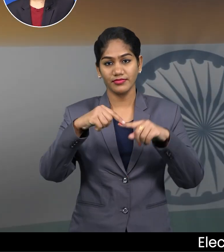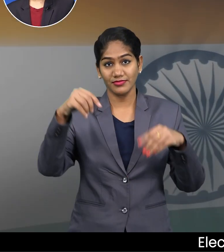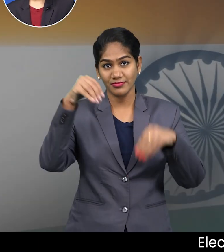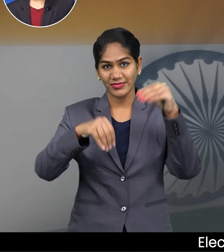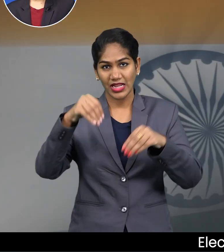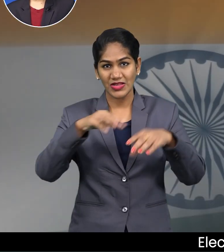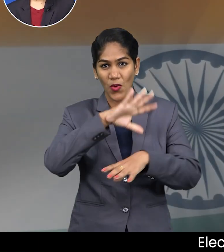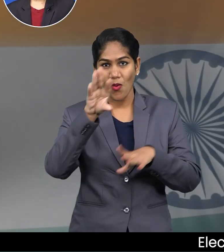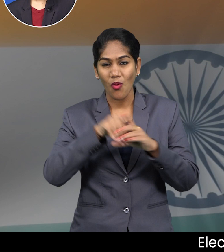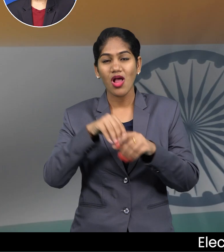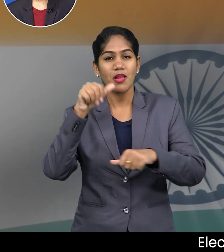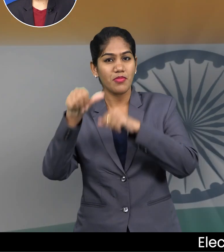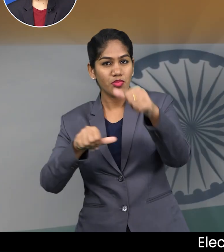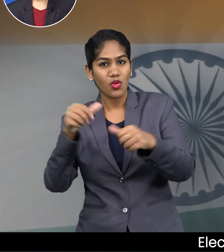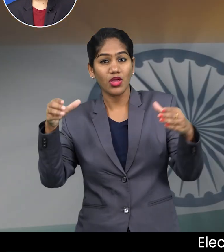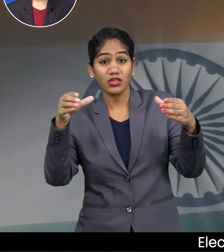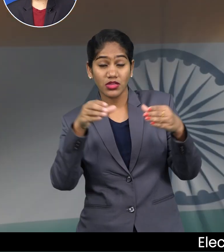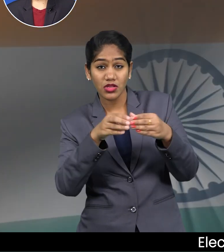Election Commission.